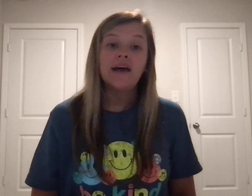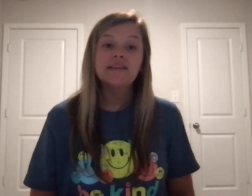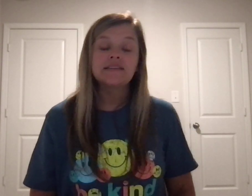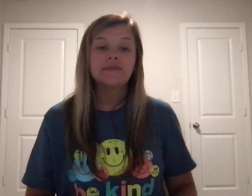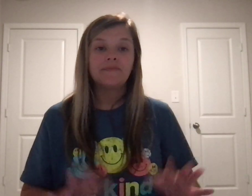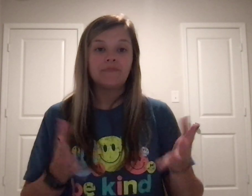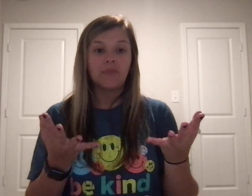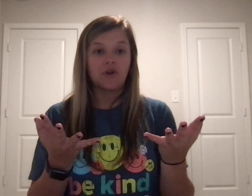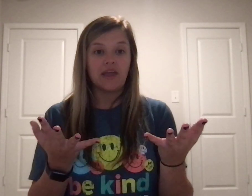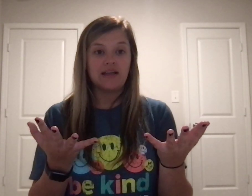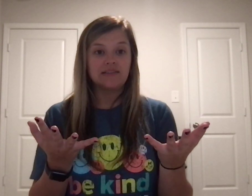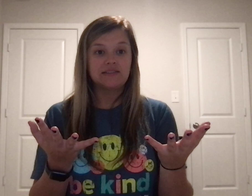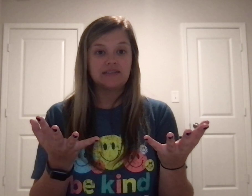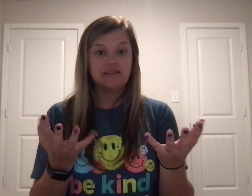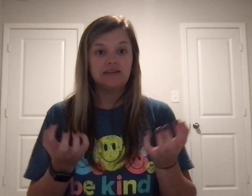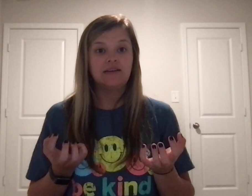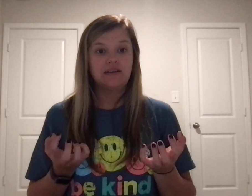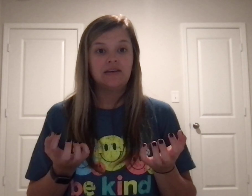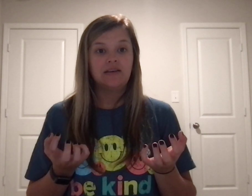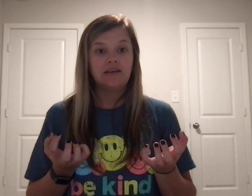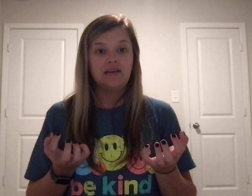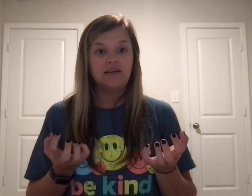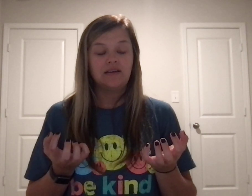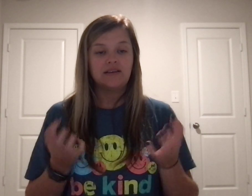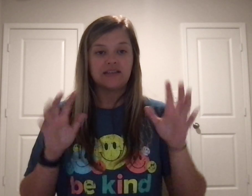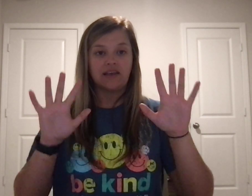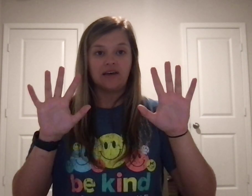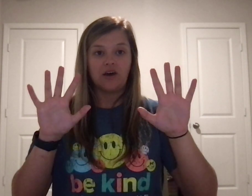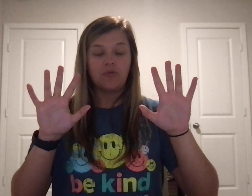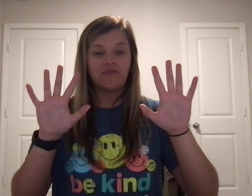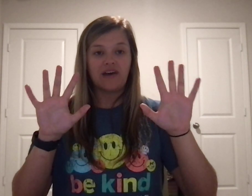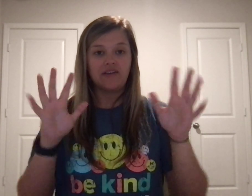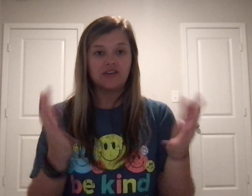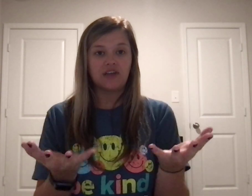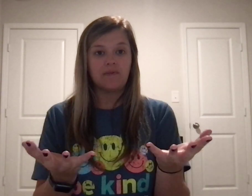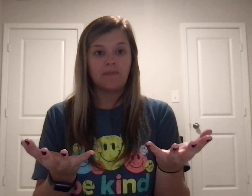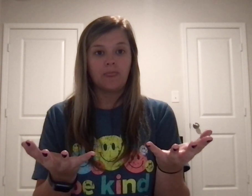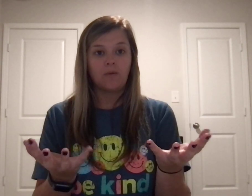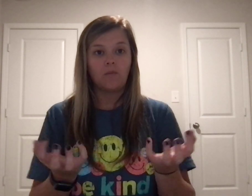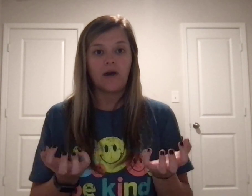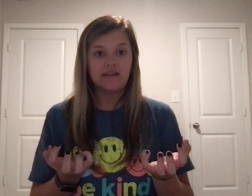Want, your hands, it's like a open 5 hand shape. Want.